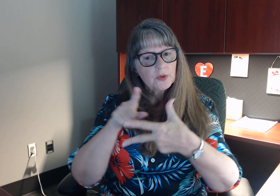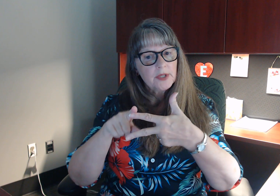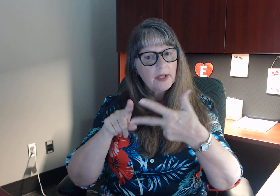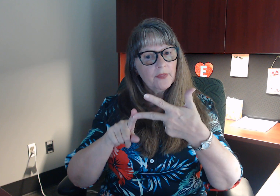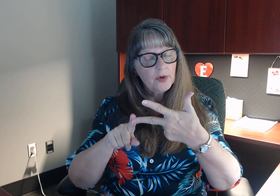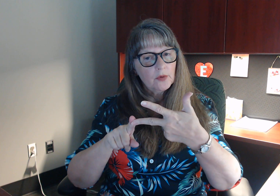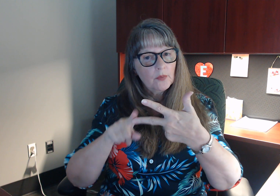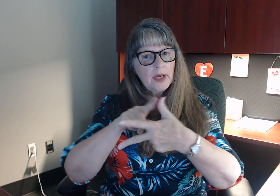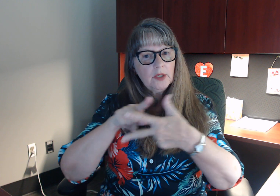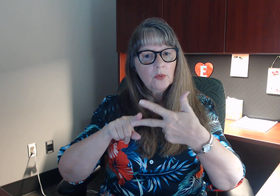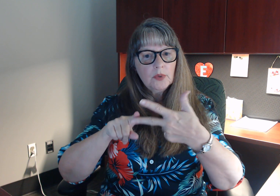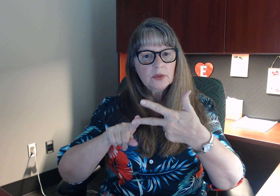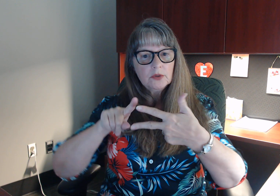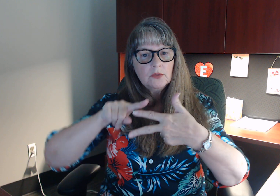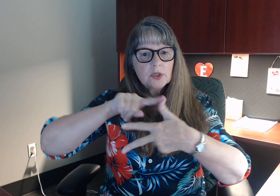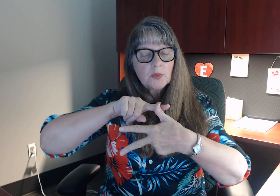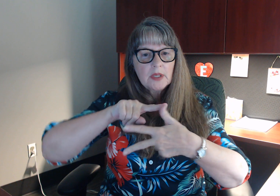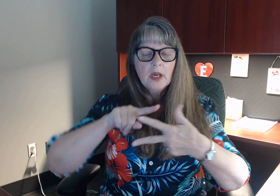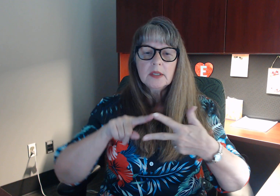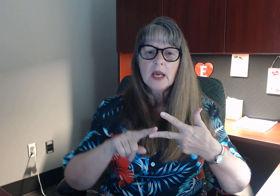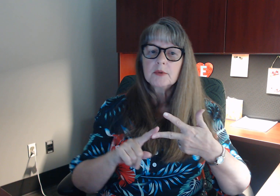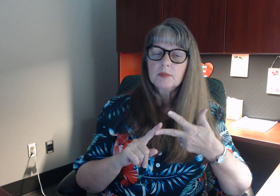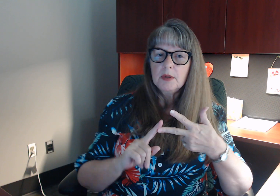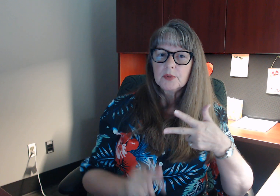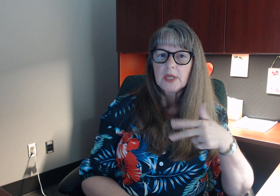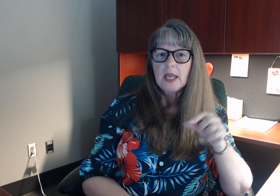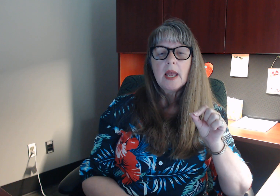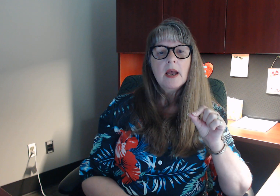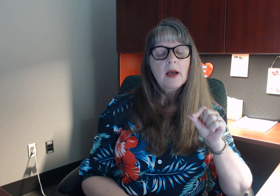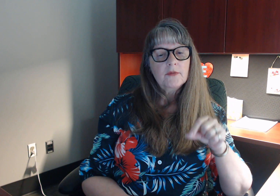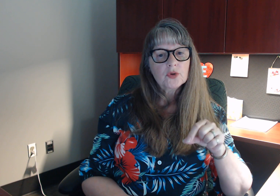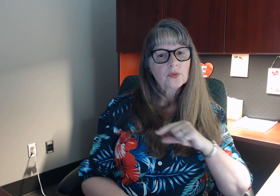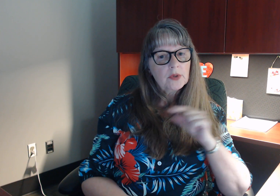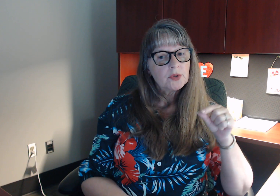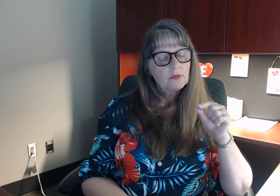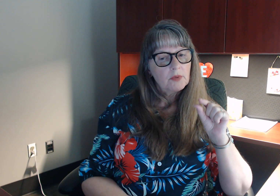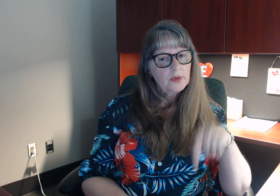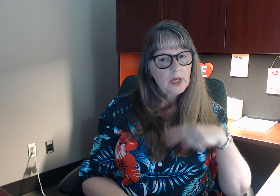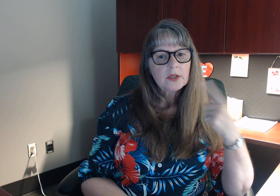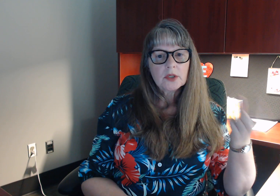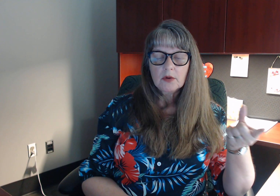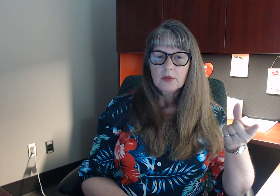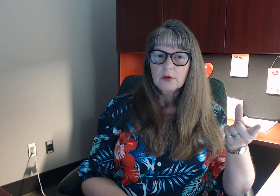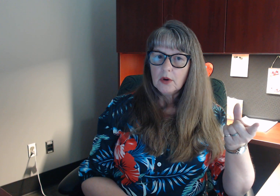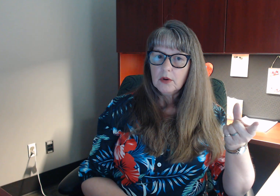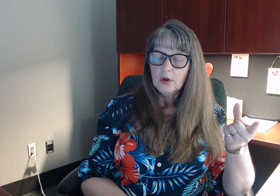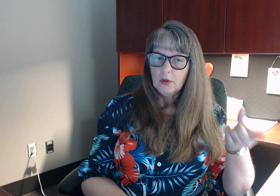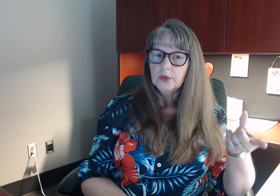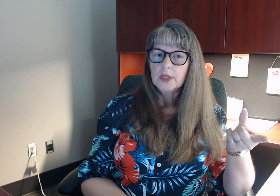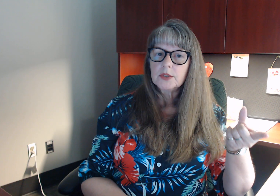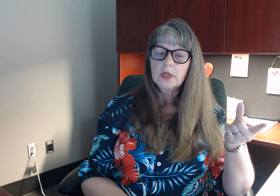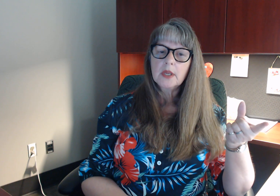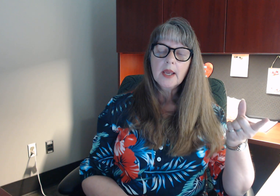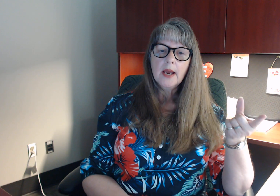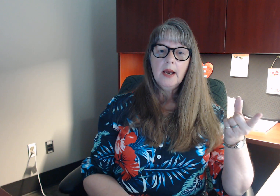second, third, right? You wouldn't do this way. A lot of times when people say I have children, they'll start from their youngest and go to their oldest.